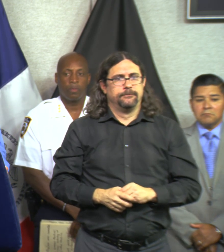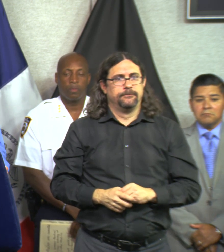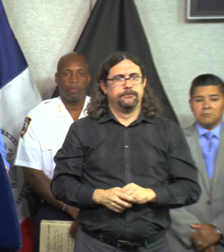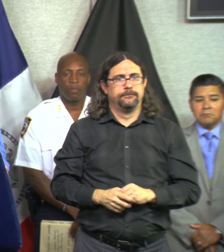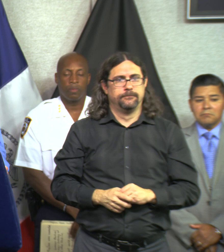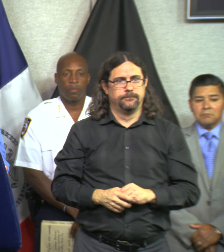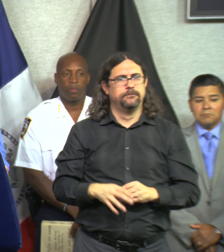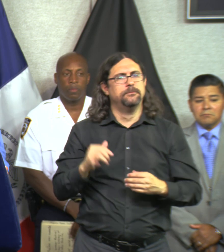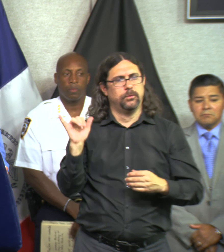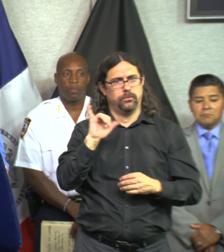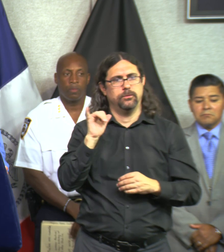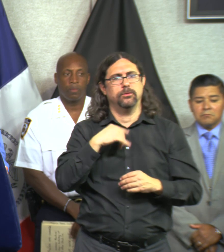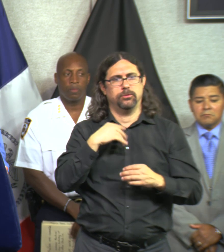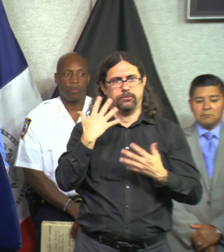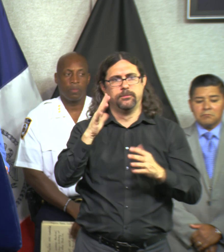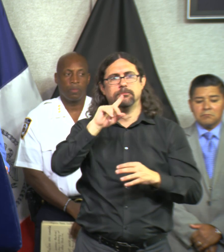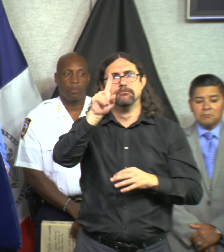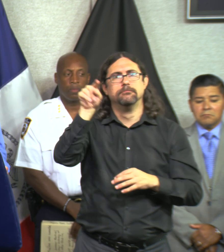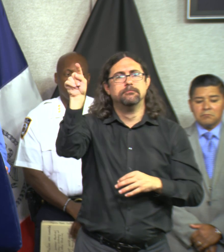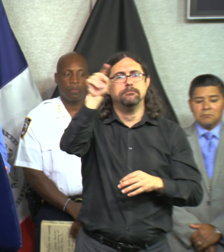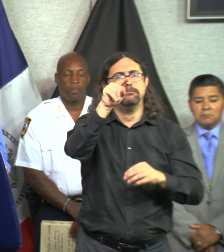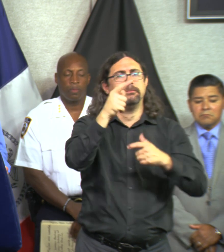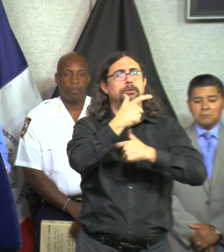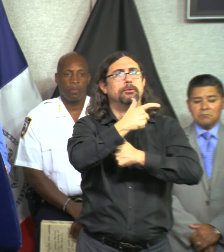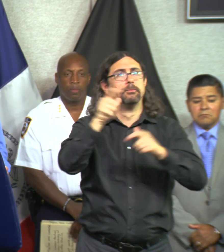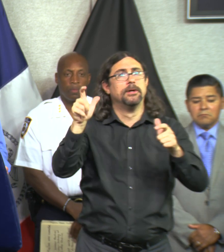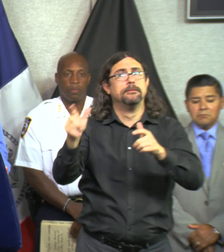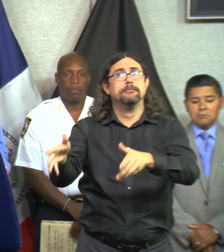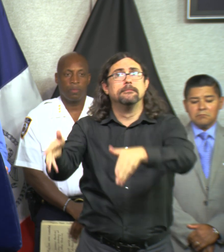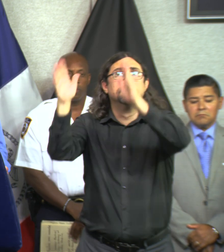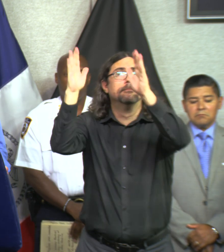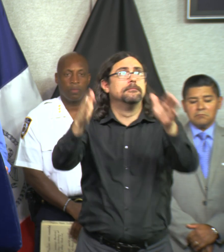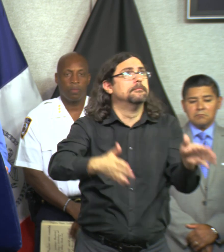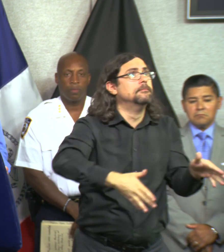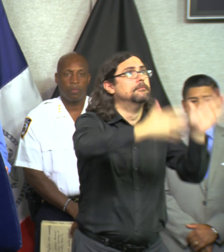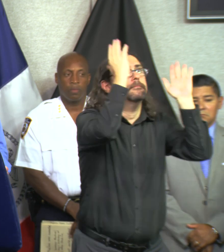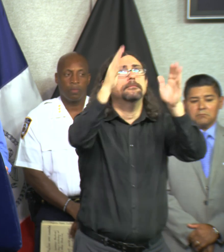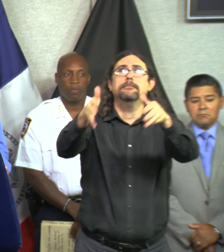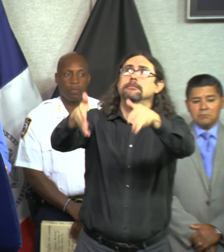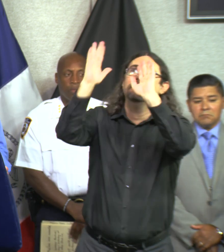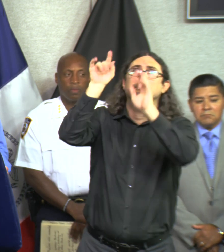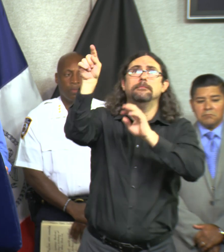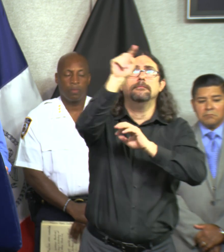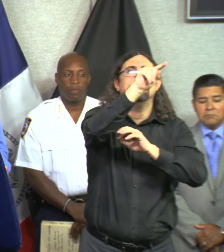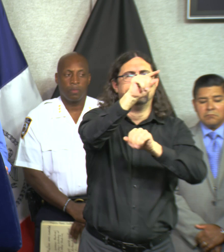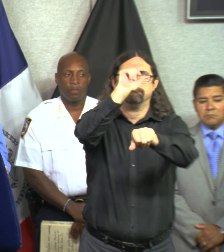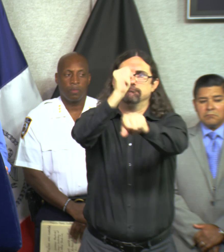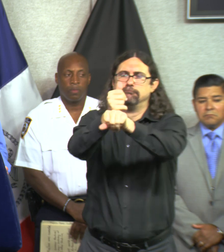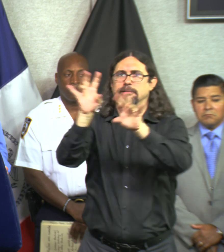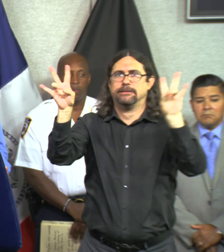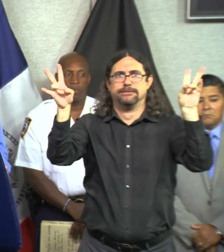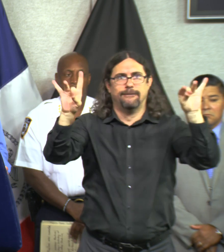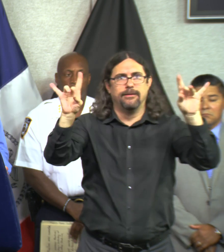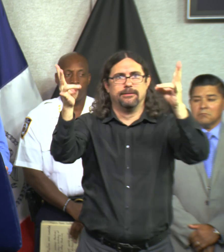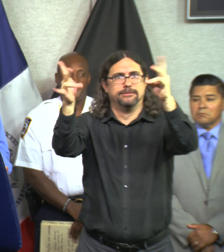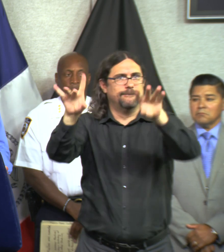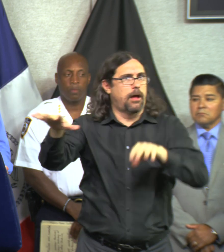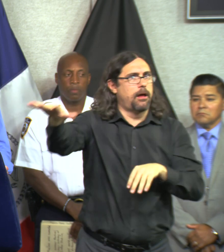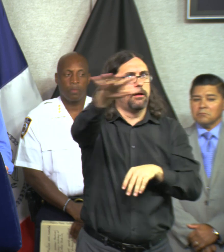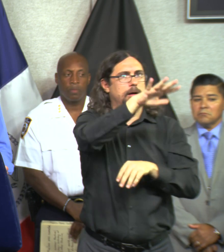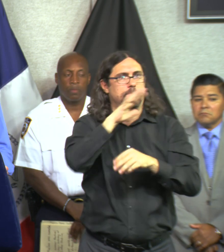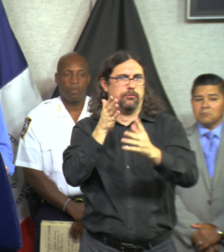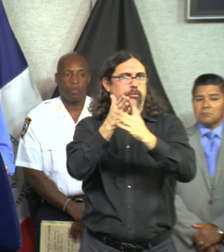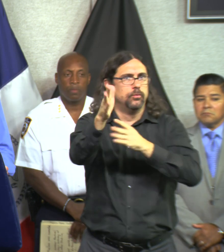Sunday. That instruction has been given. All city government buildings have been instructed to do the same. There are exceptions in